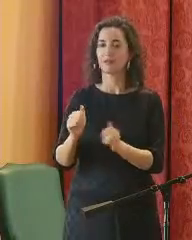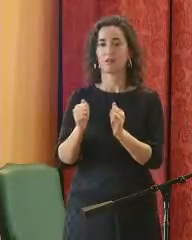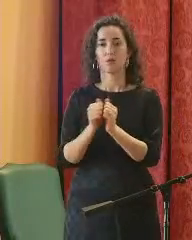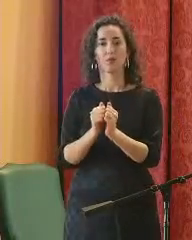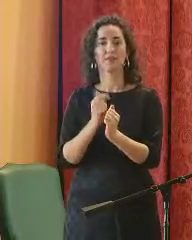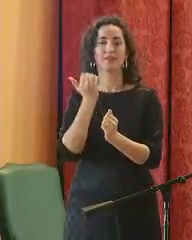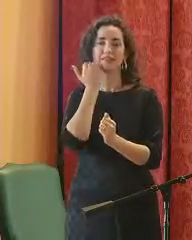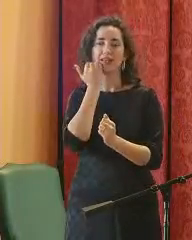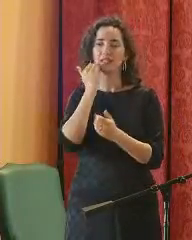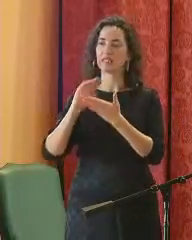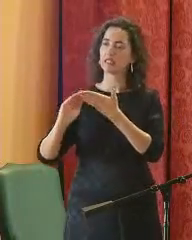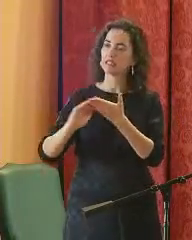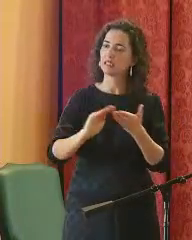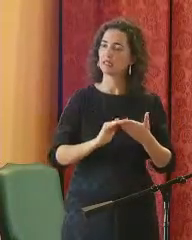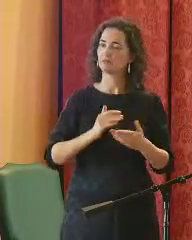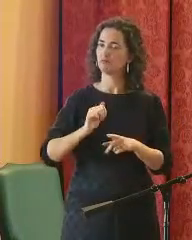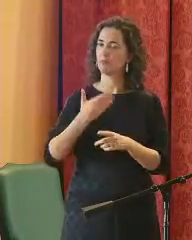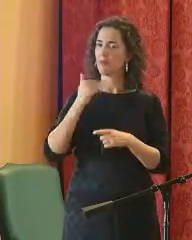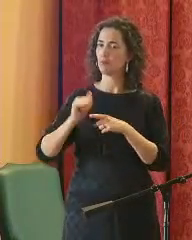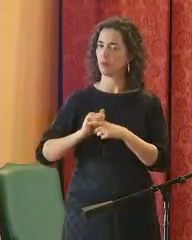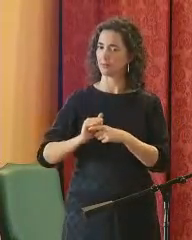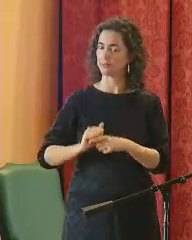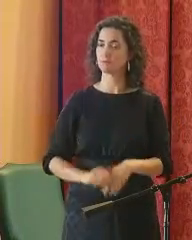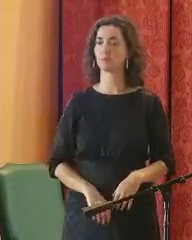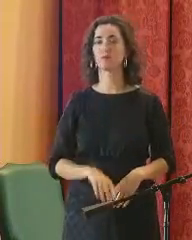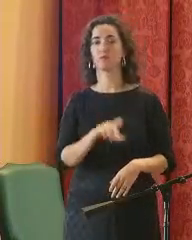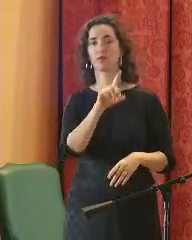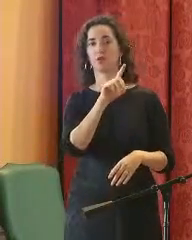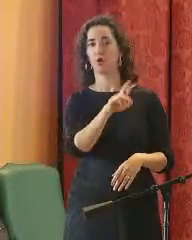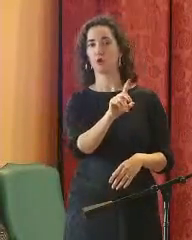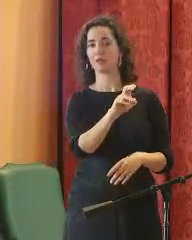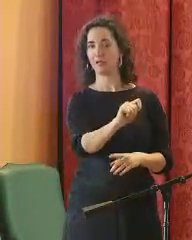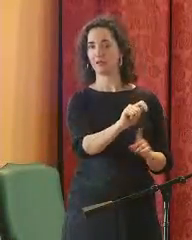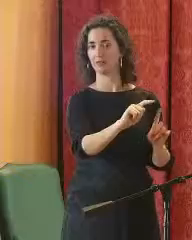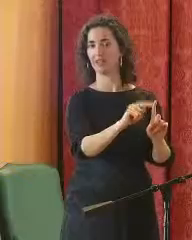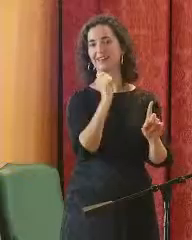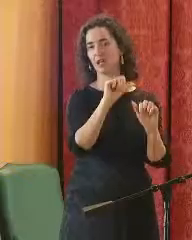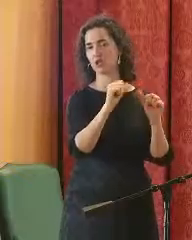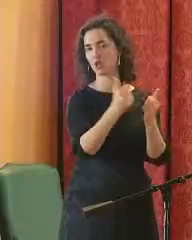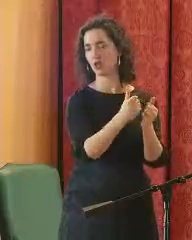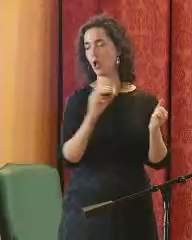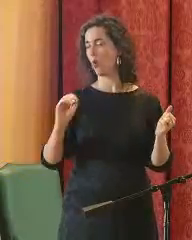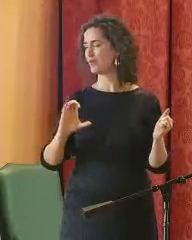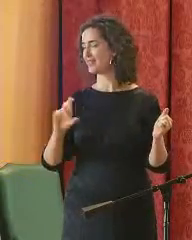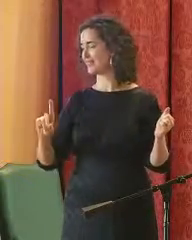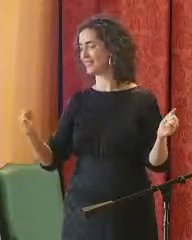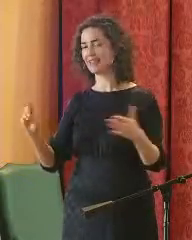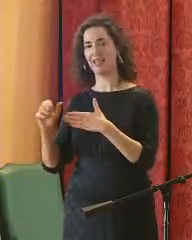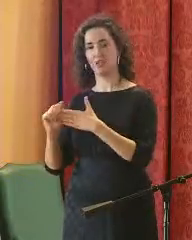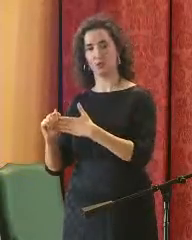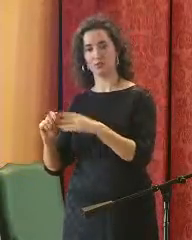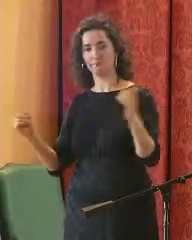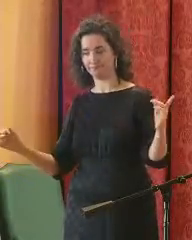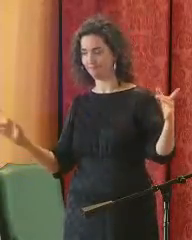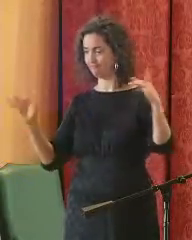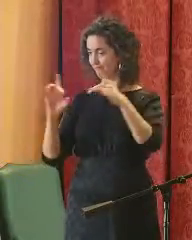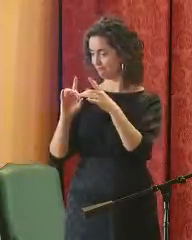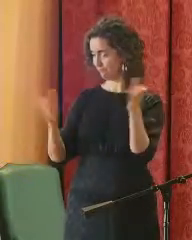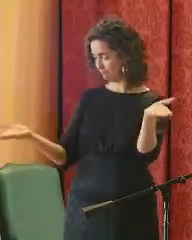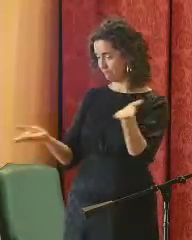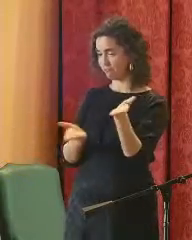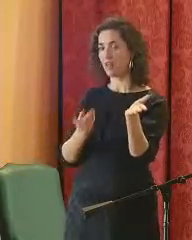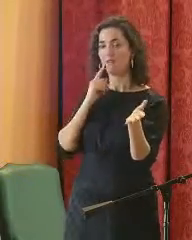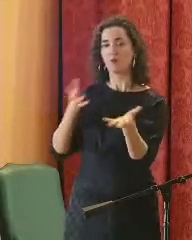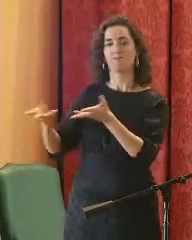connected Dr. Dent and the Dental Association with OCDD leadership for collaboration on providing training for the